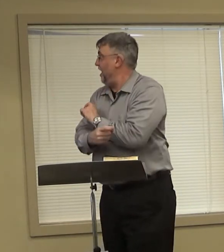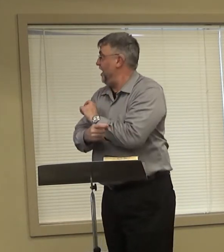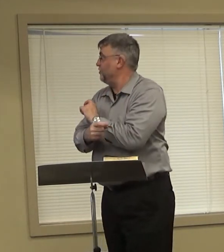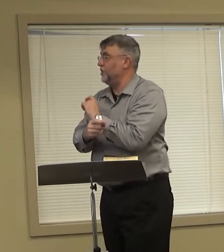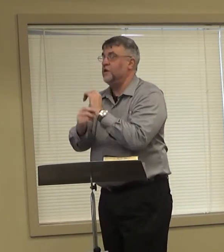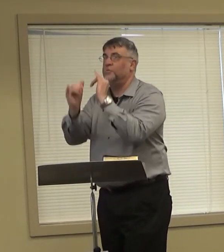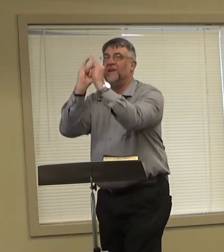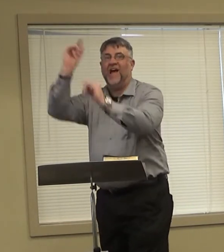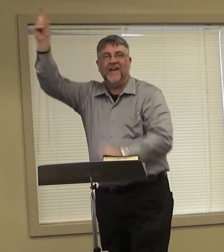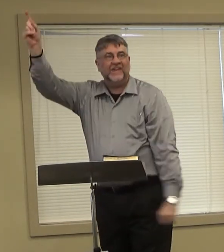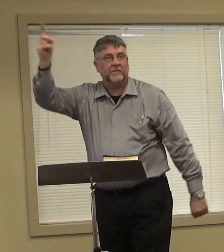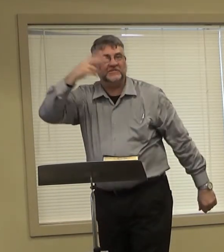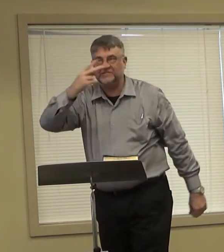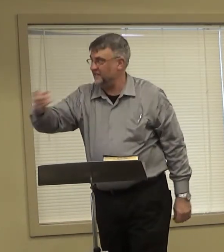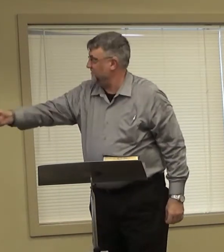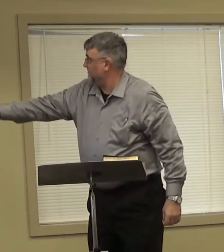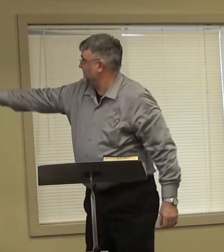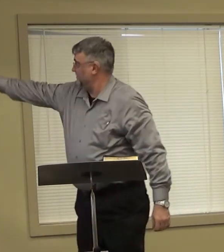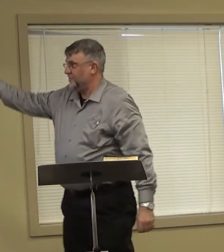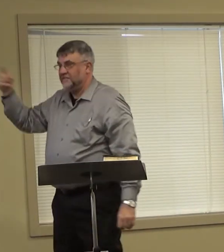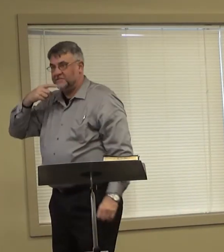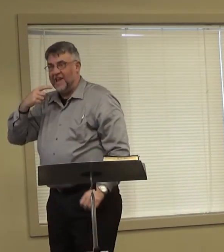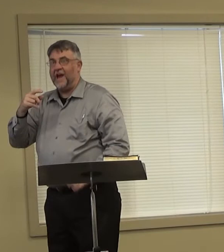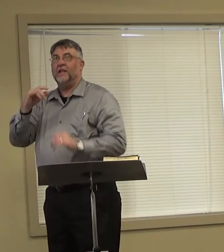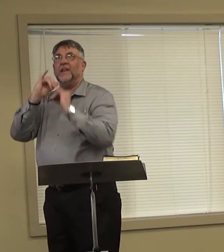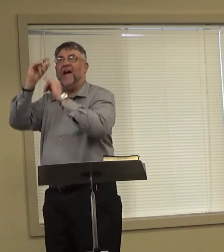So we're called to be changed, to be like him.